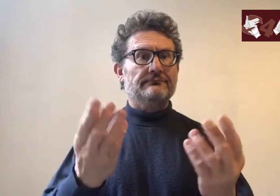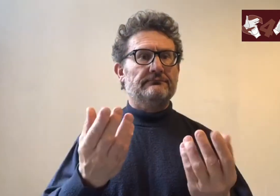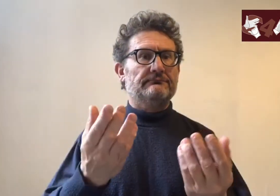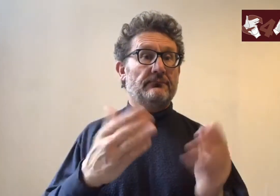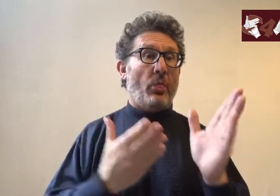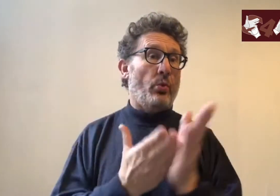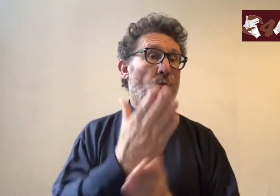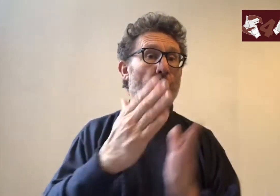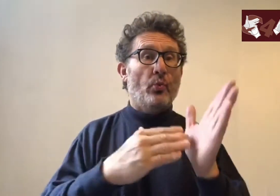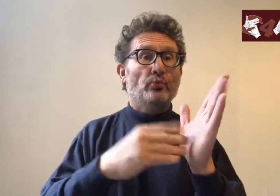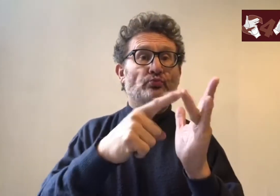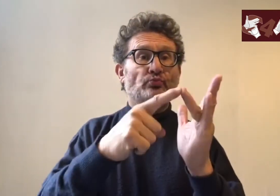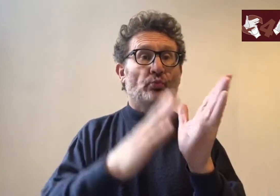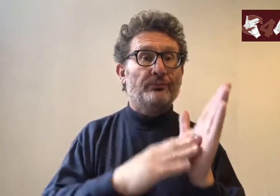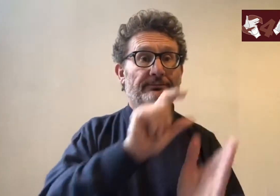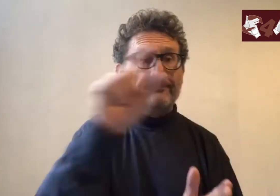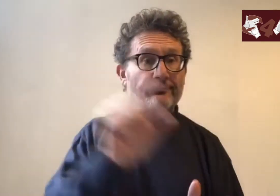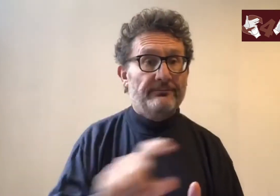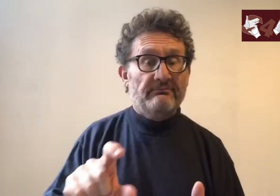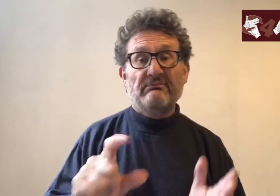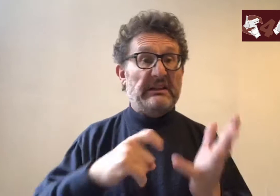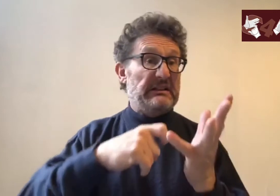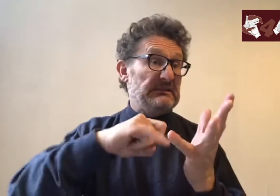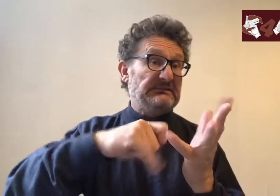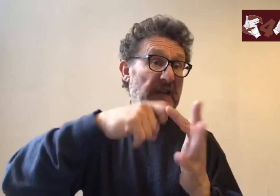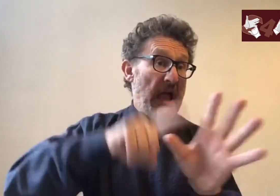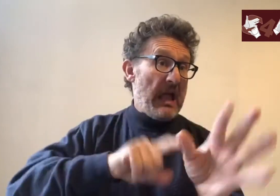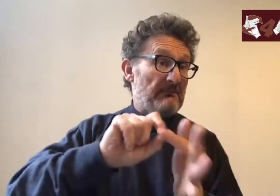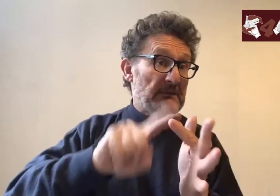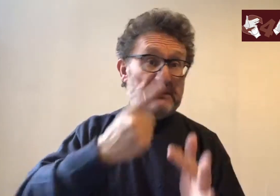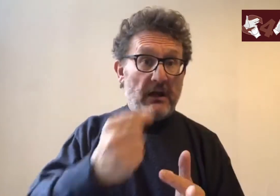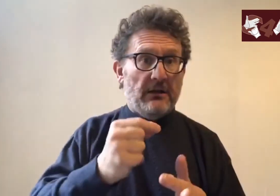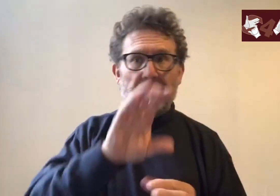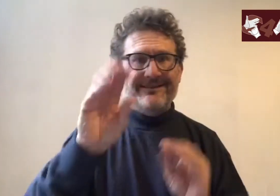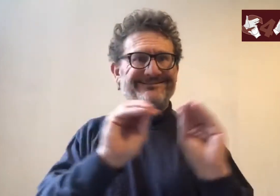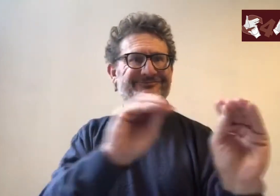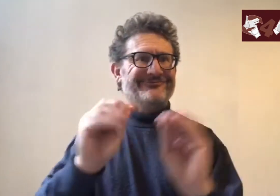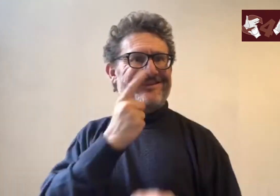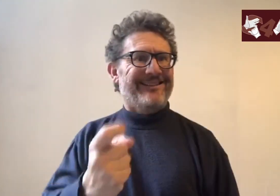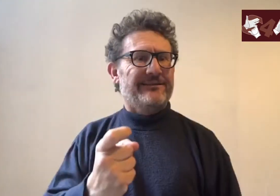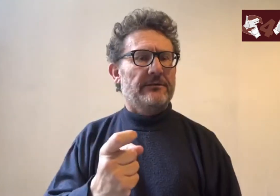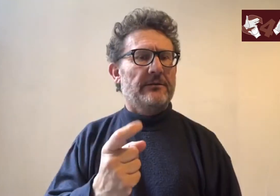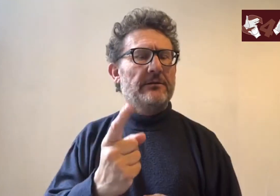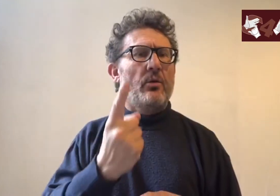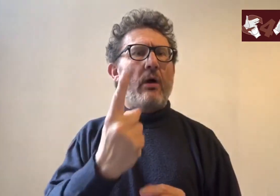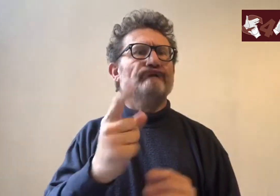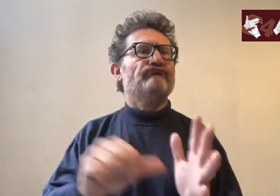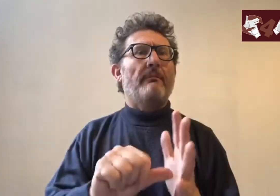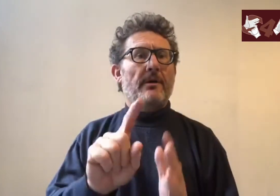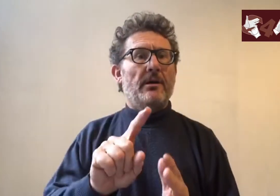I've wanted to teach. I've wanted to teach potentially through Zoom or via Skype, and I can do that. I could deliver sessions in